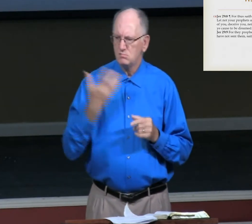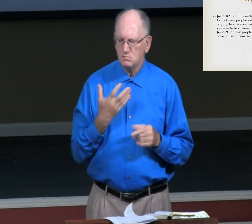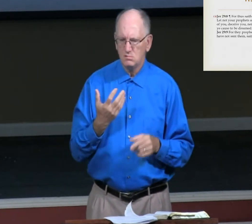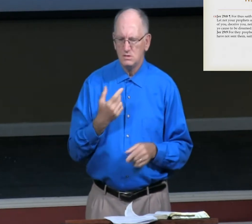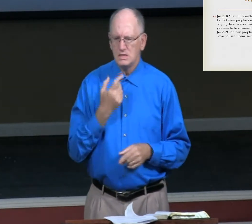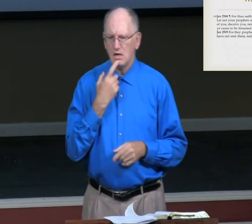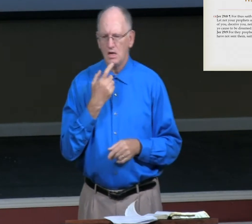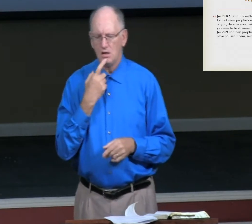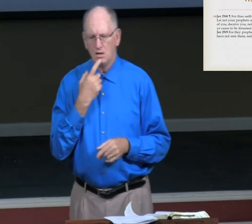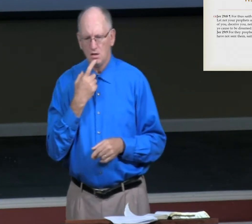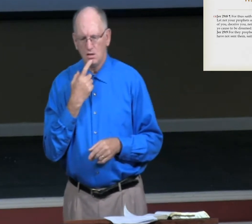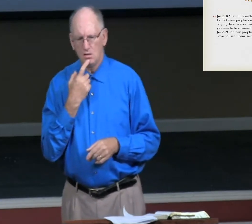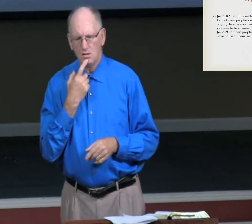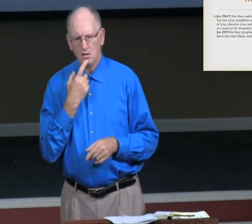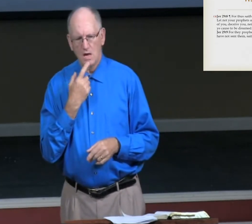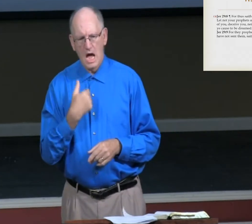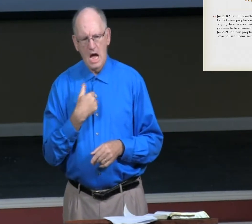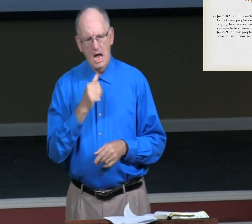I have a friend who told me,